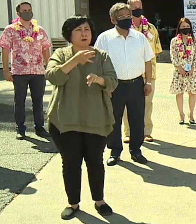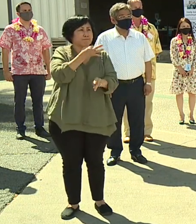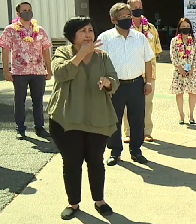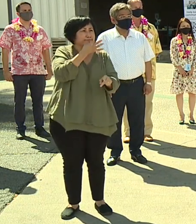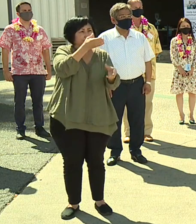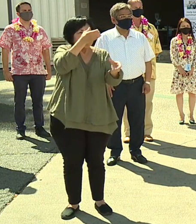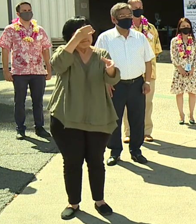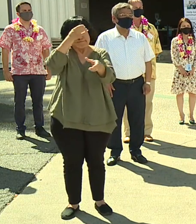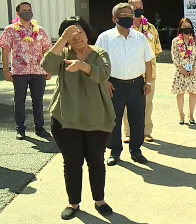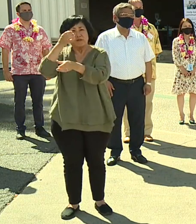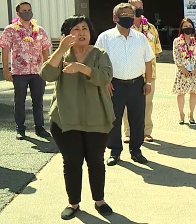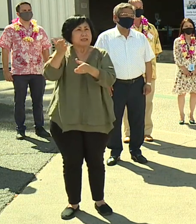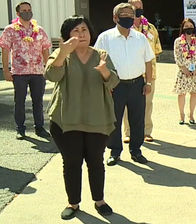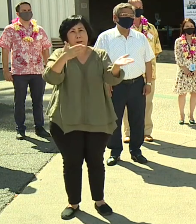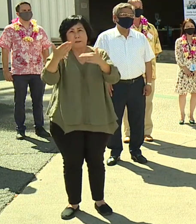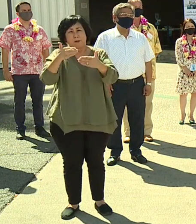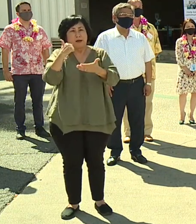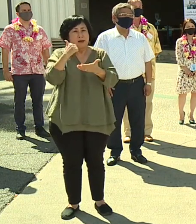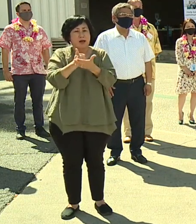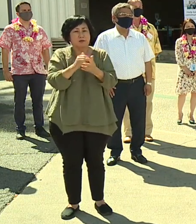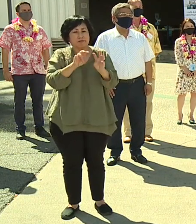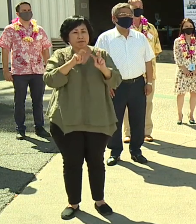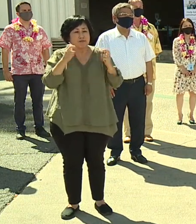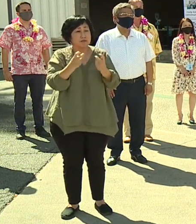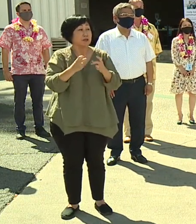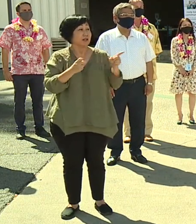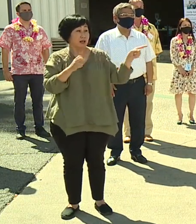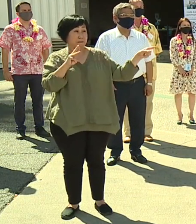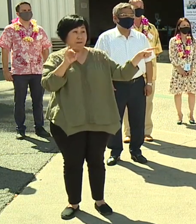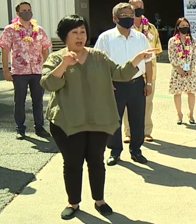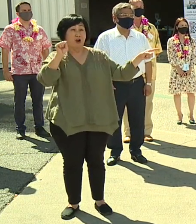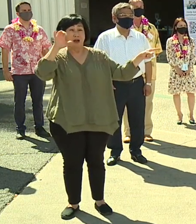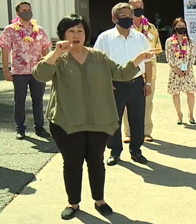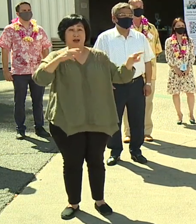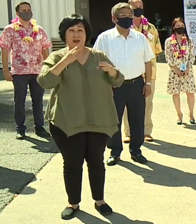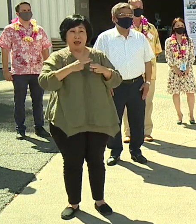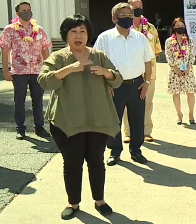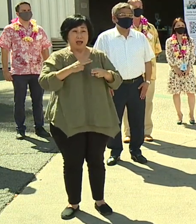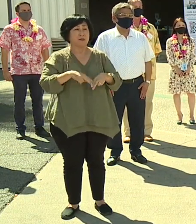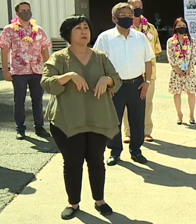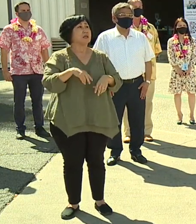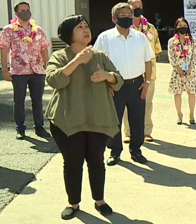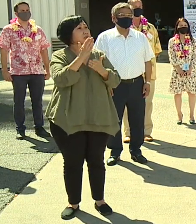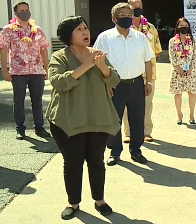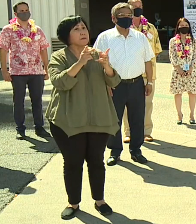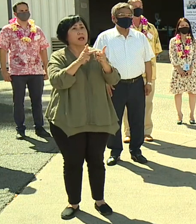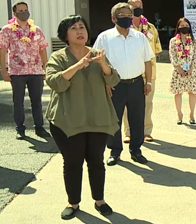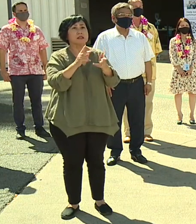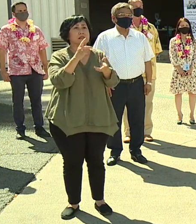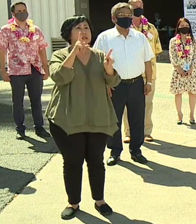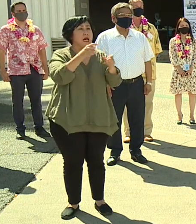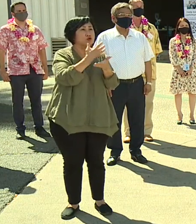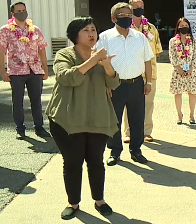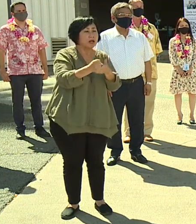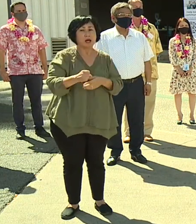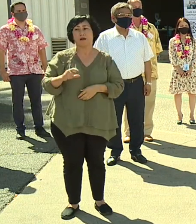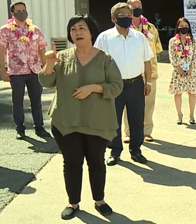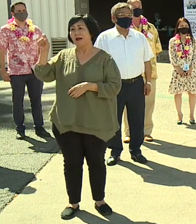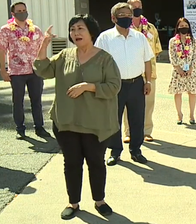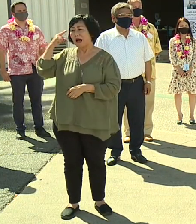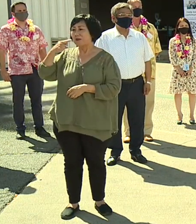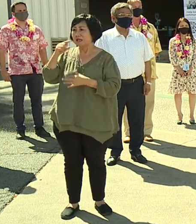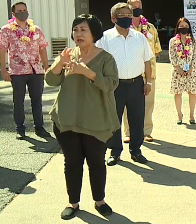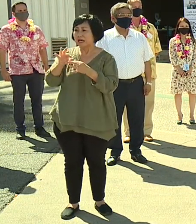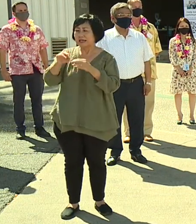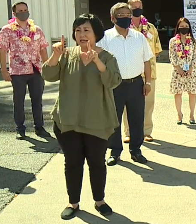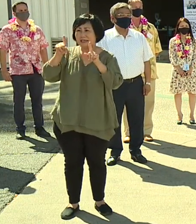people who can address those problems. The ones that the mayor was talking about in terms of running out of tests, the governor talked about